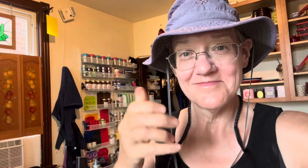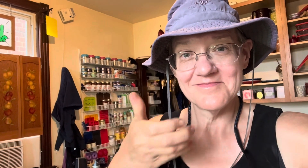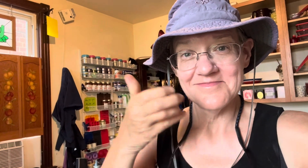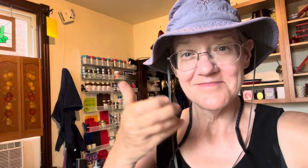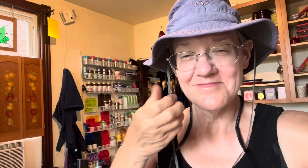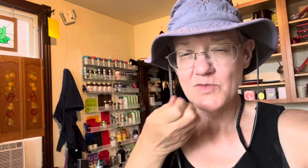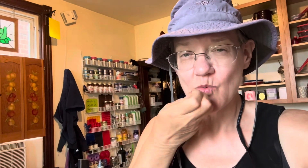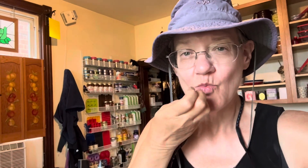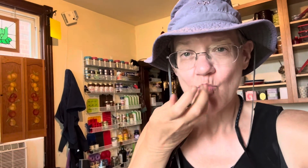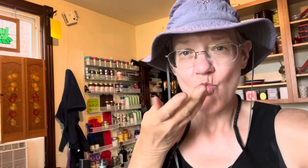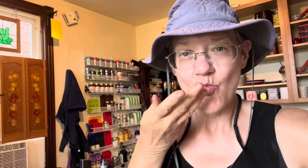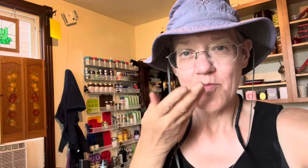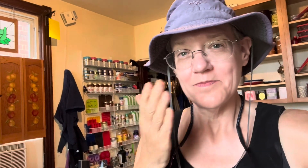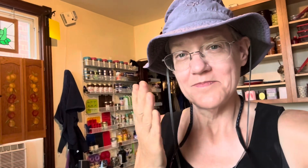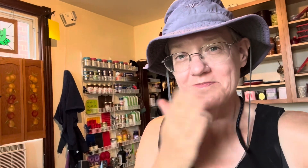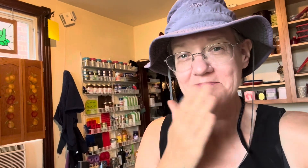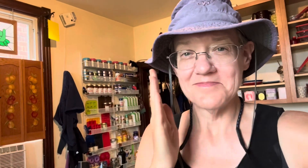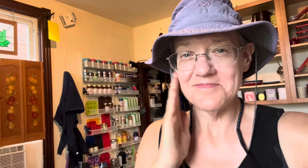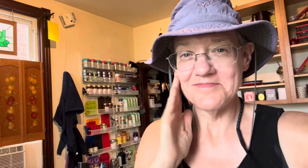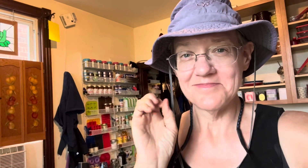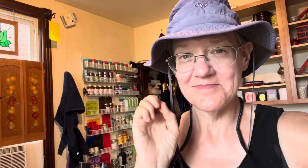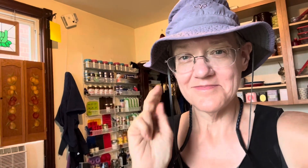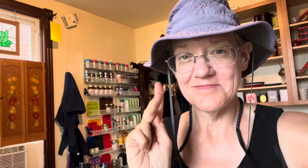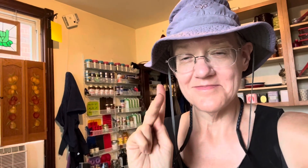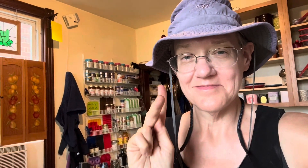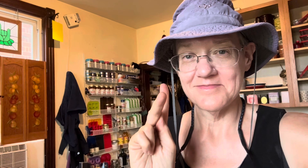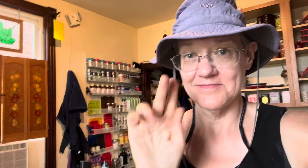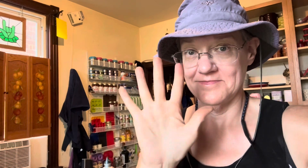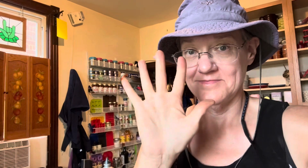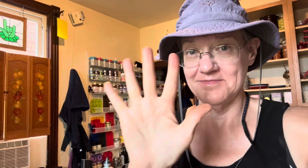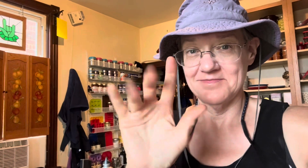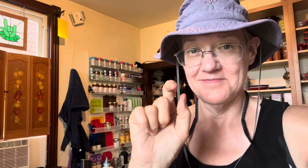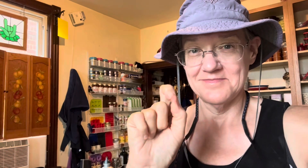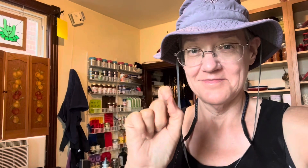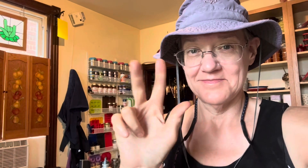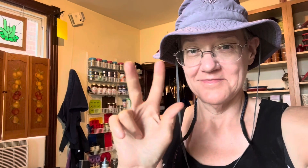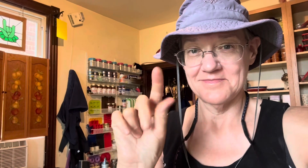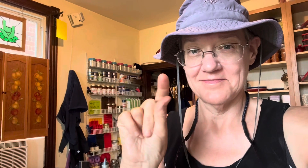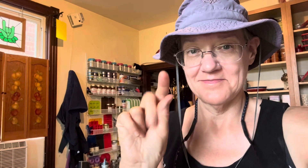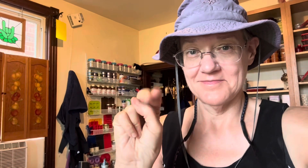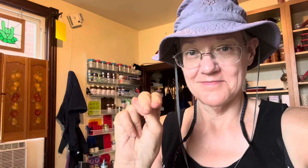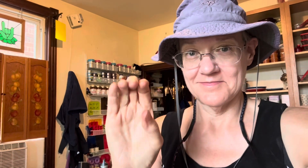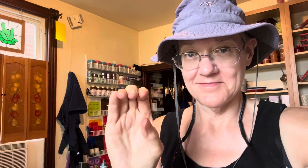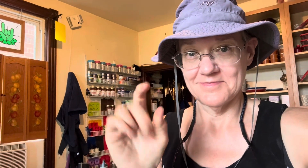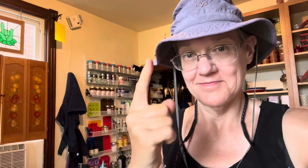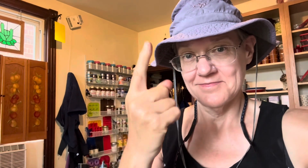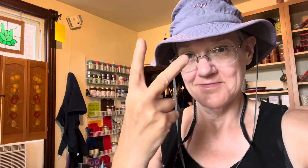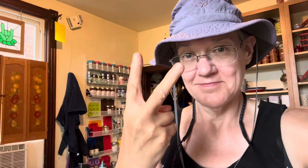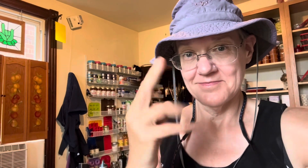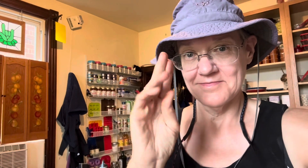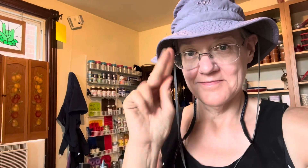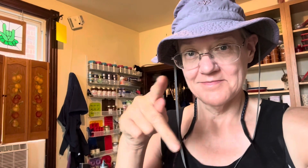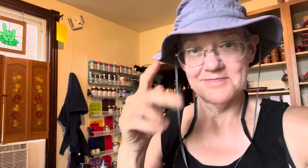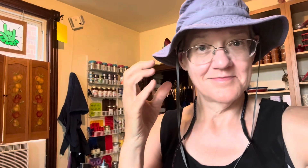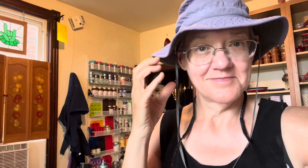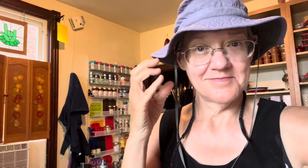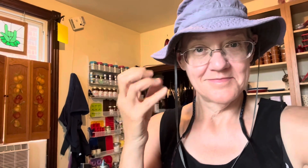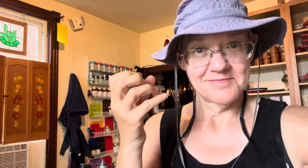The Chia cereal, I warm it and I have it before bed. It's 5.3 grams of net carbs for half a cup of